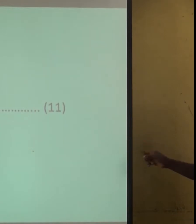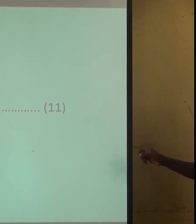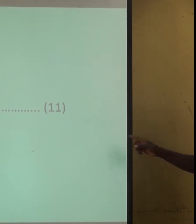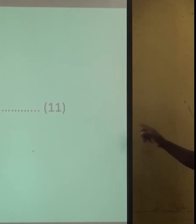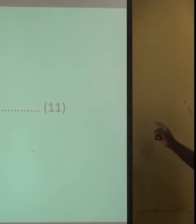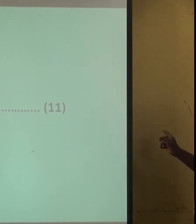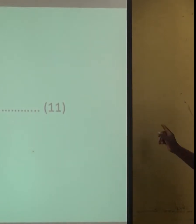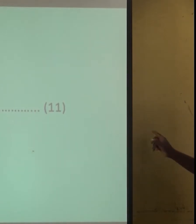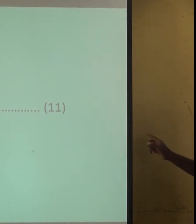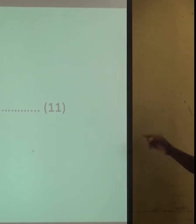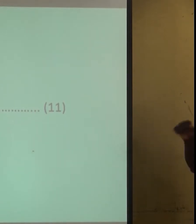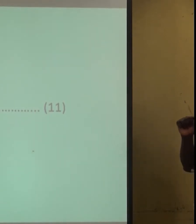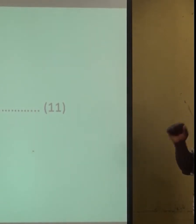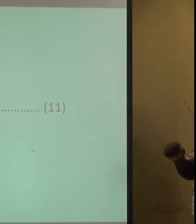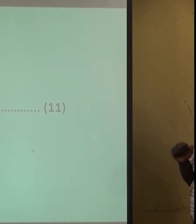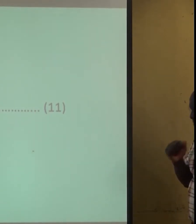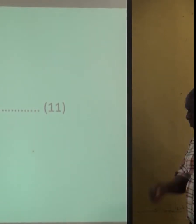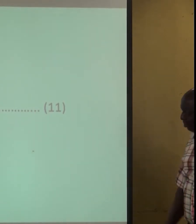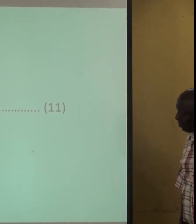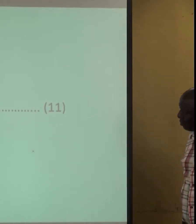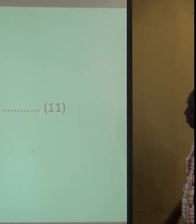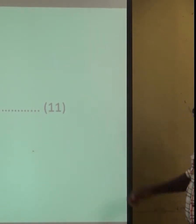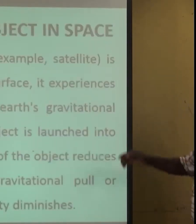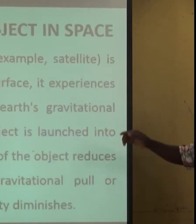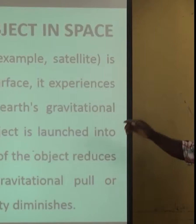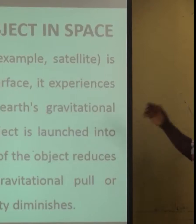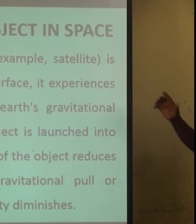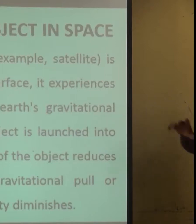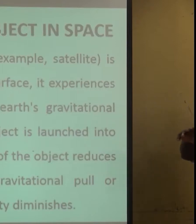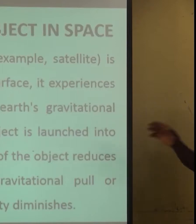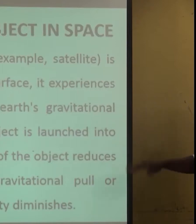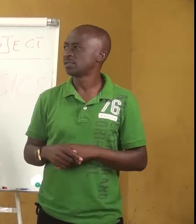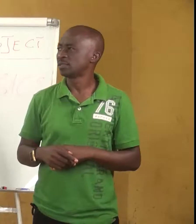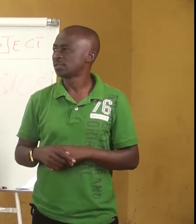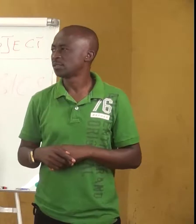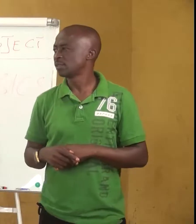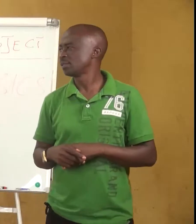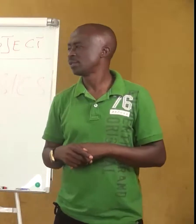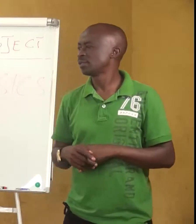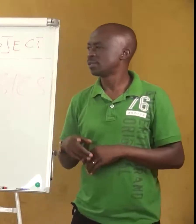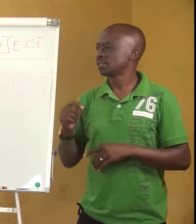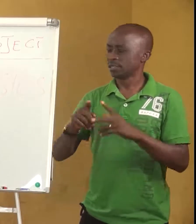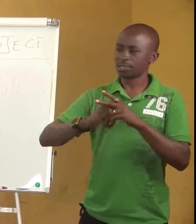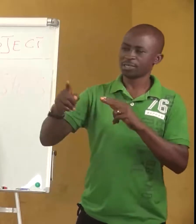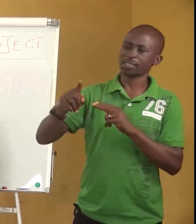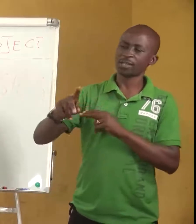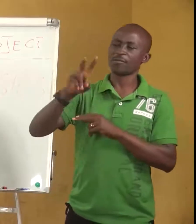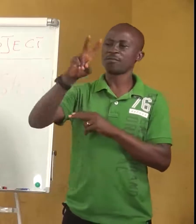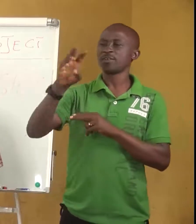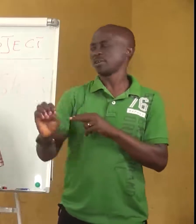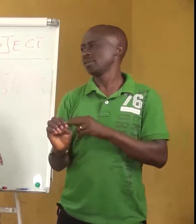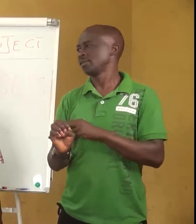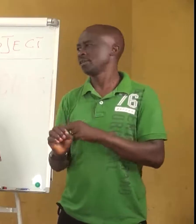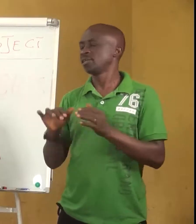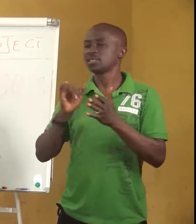R, and that gives us equation 11. That gives us the escape velocity. That